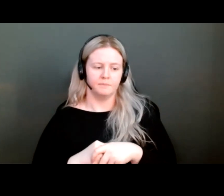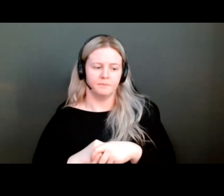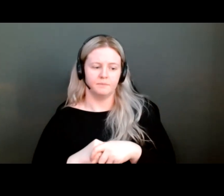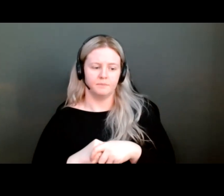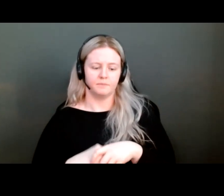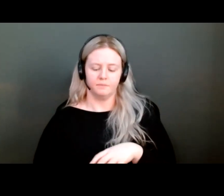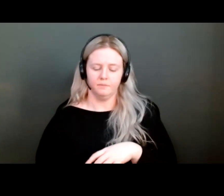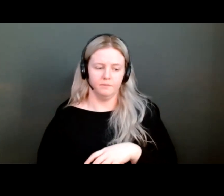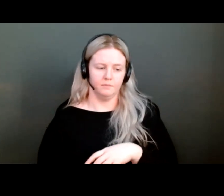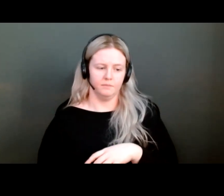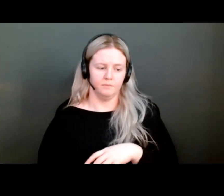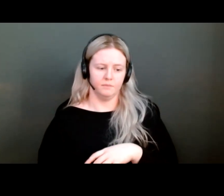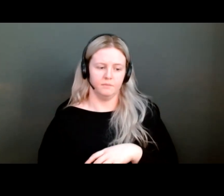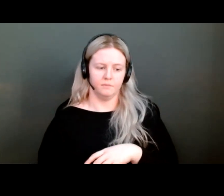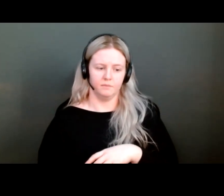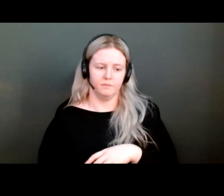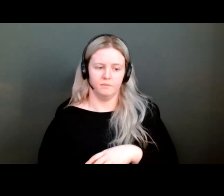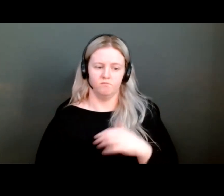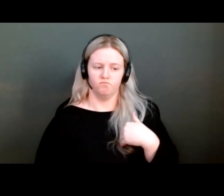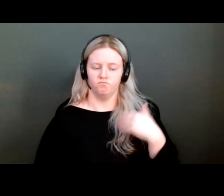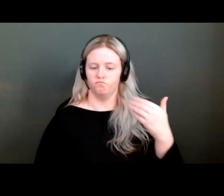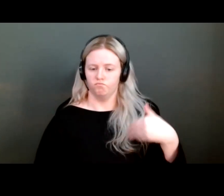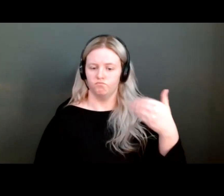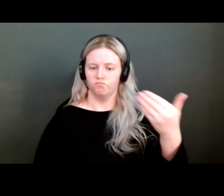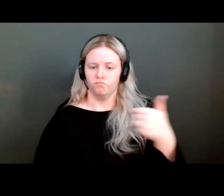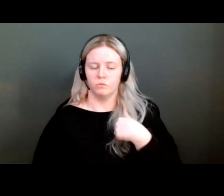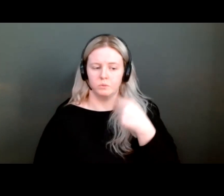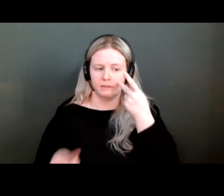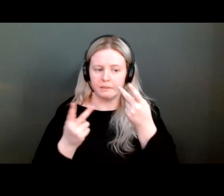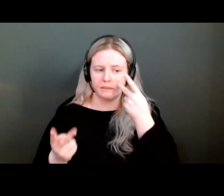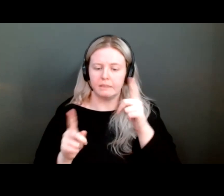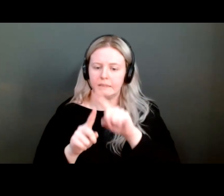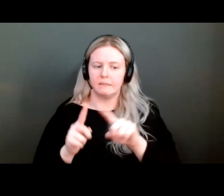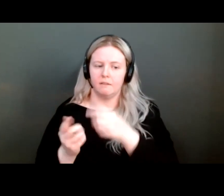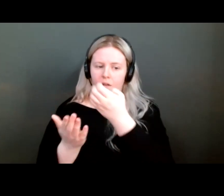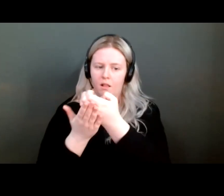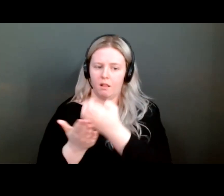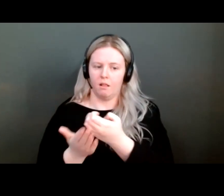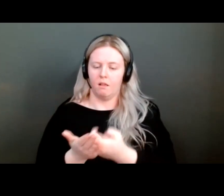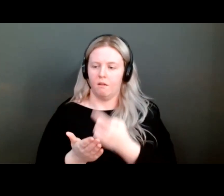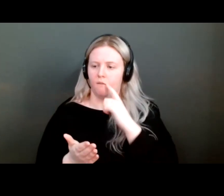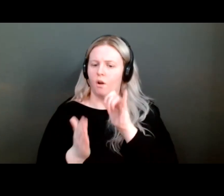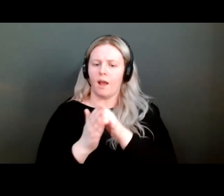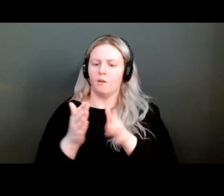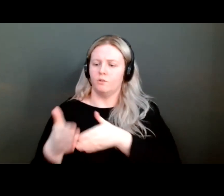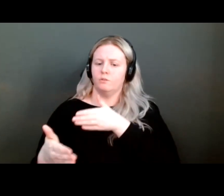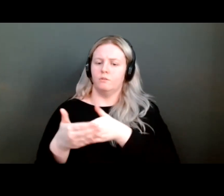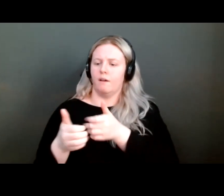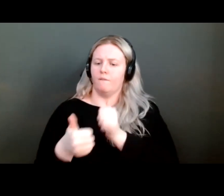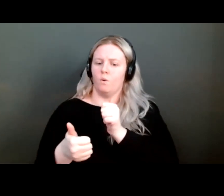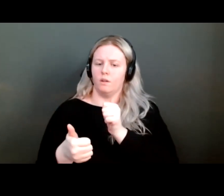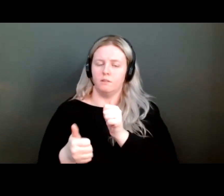Time and again, we hear growing evidence for applying a preventive lens to our work, whether in the development of